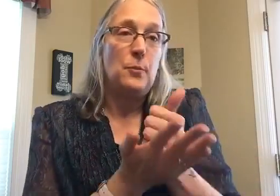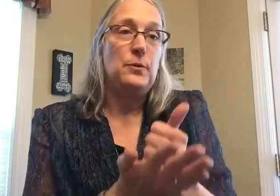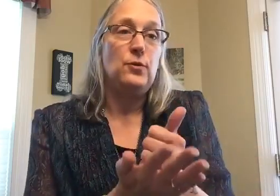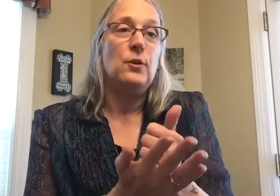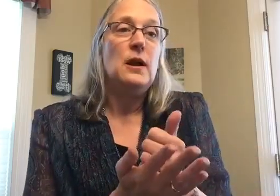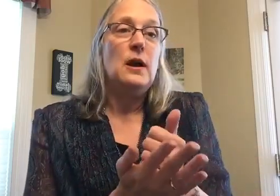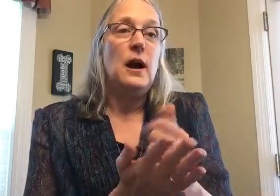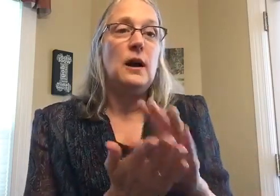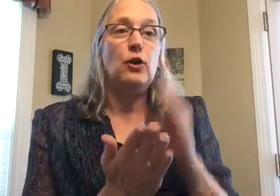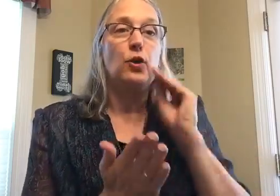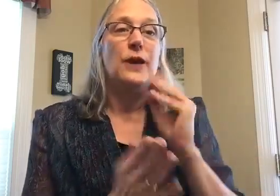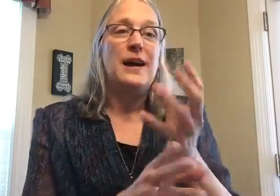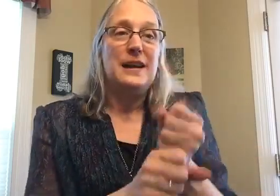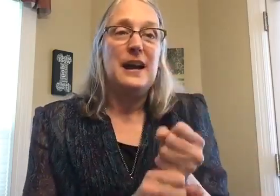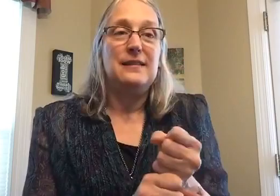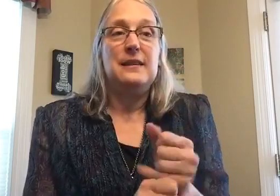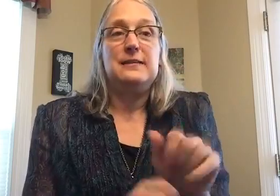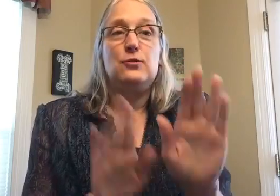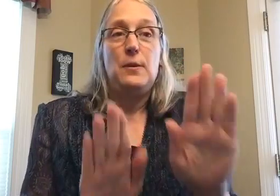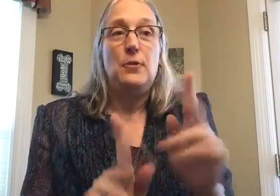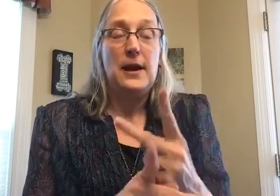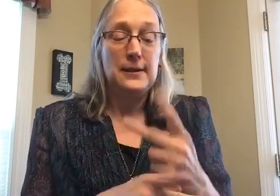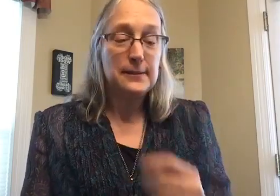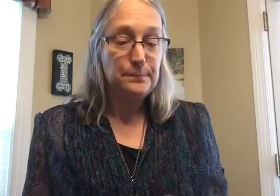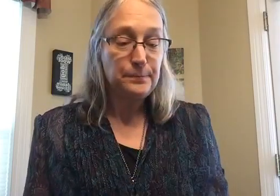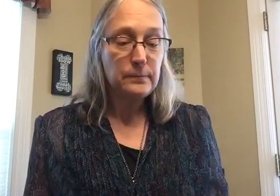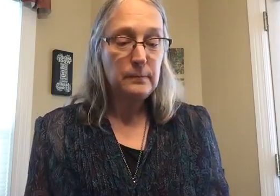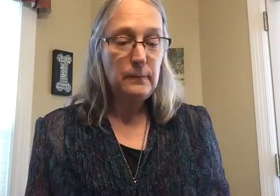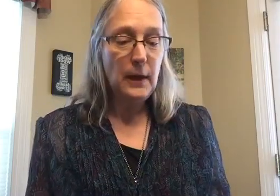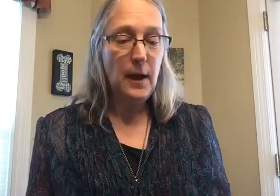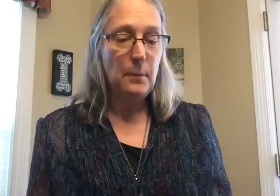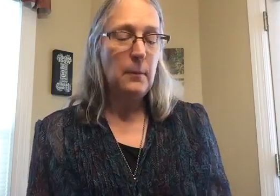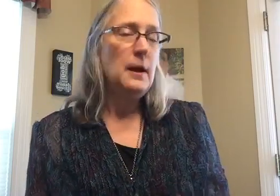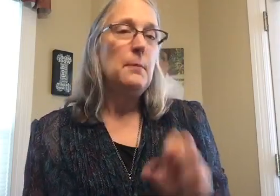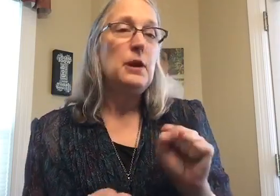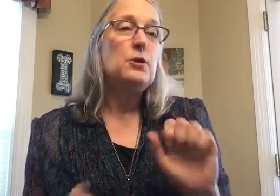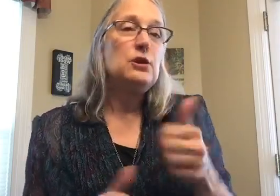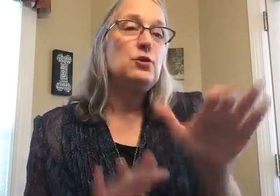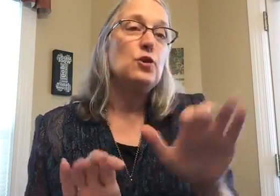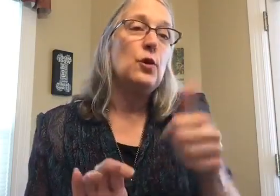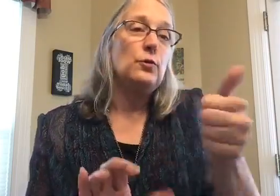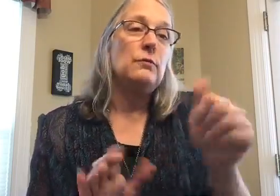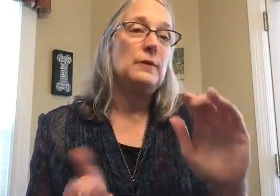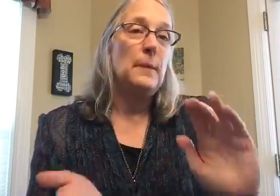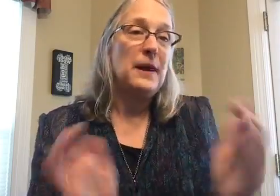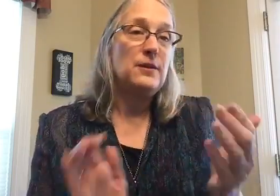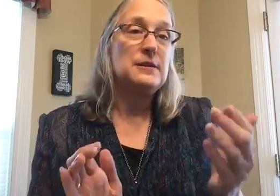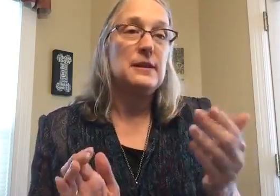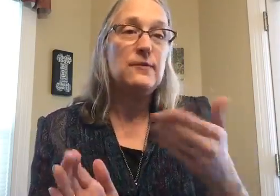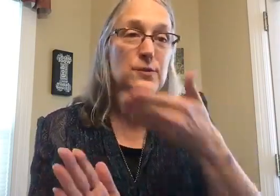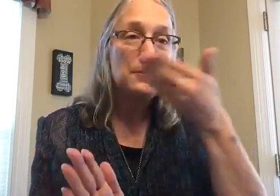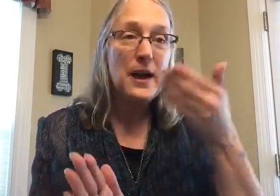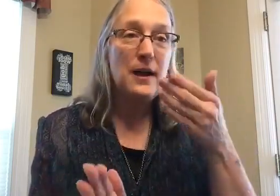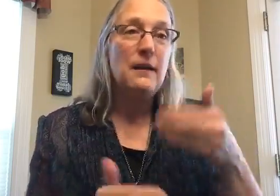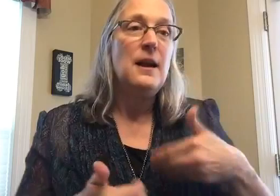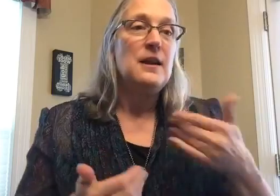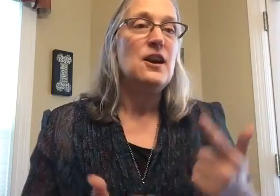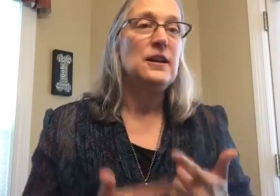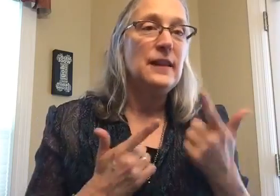you learn how to get these great products. But you can do your own comparison. If you smell Young